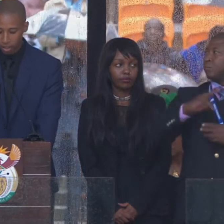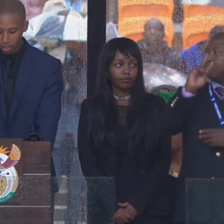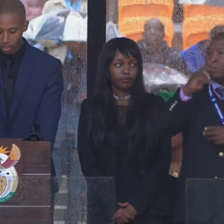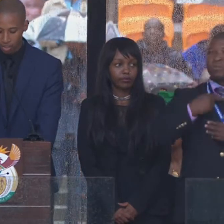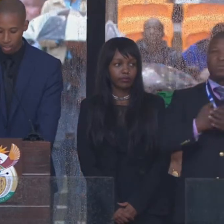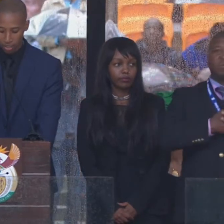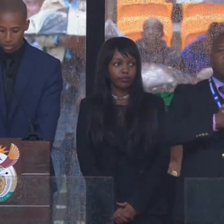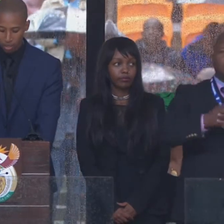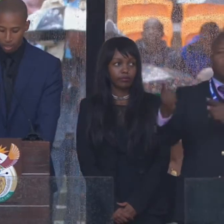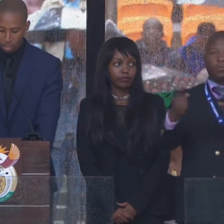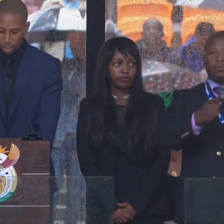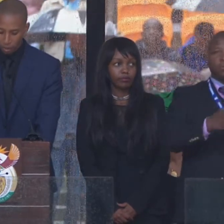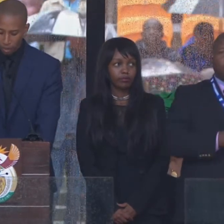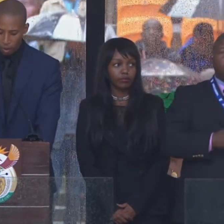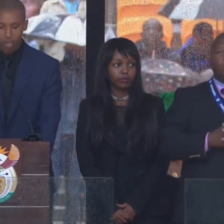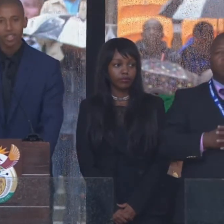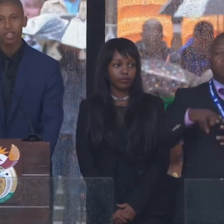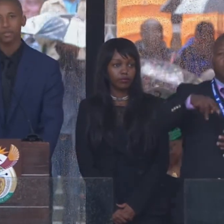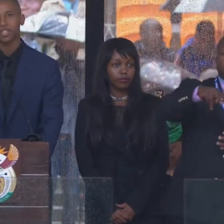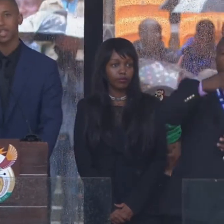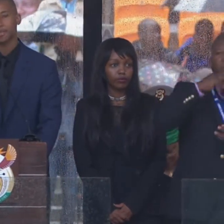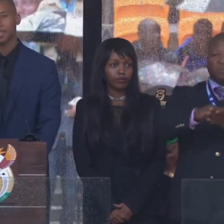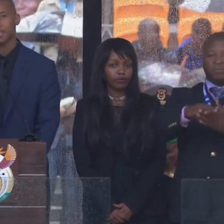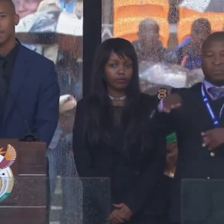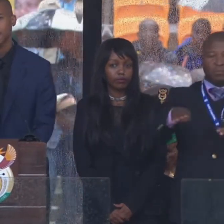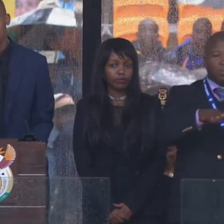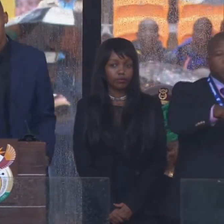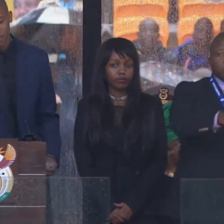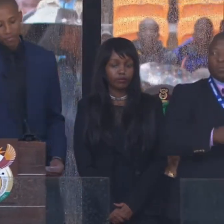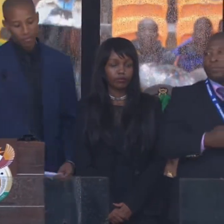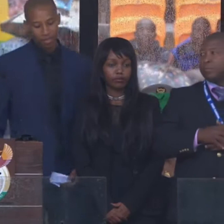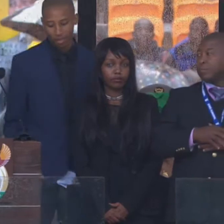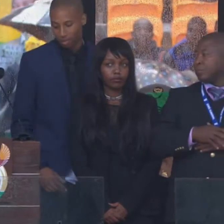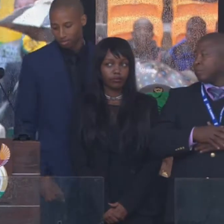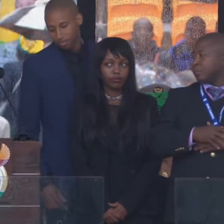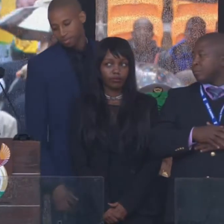and reconciliation. Shall we walk in his footsteps?